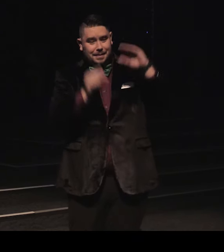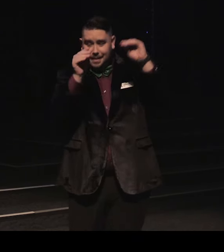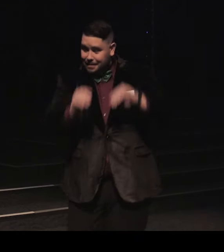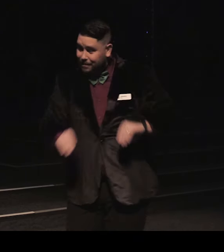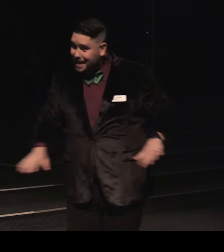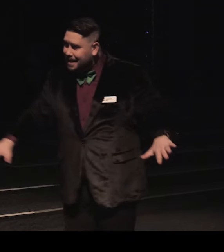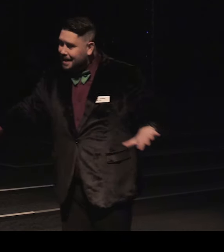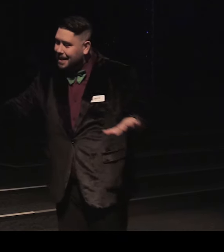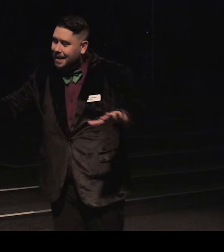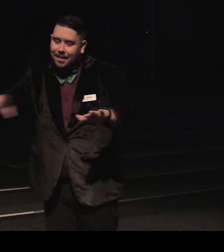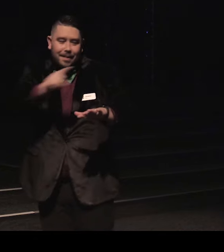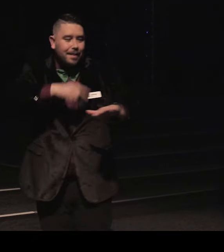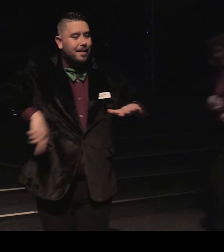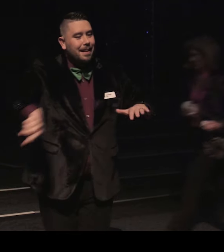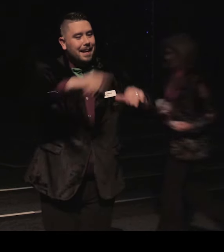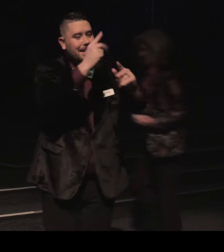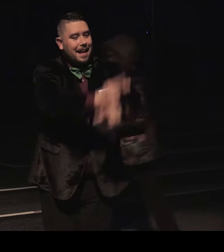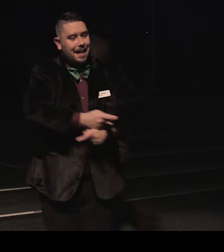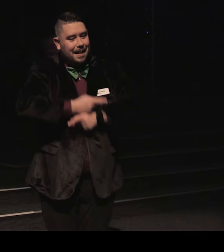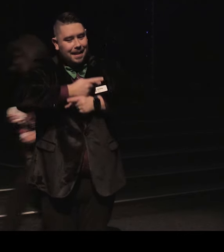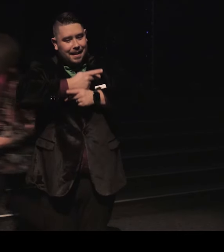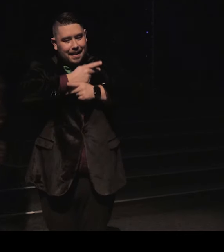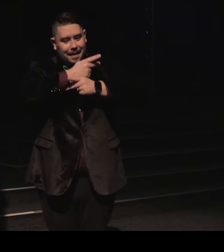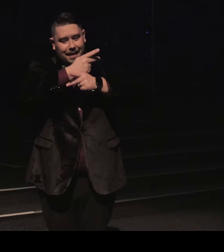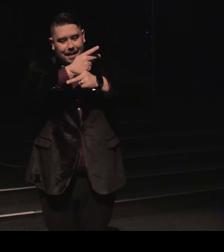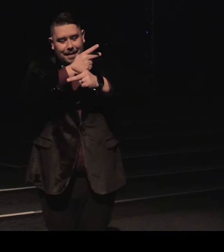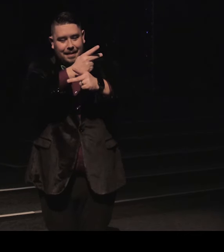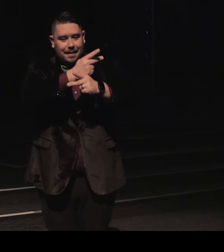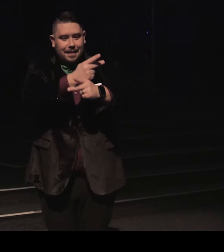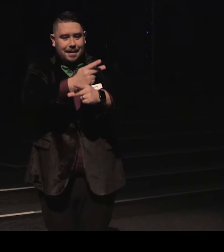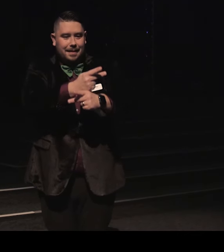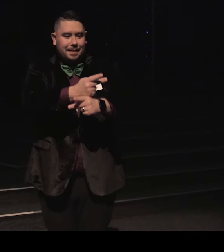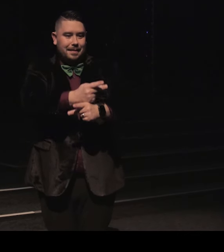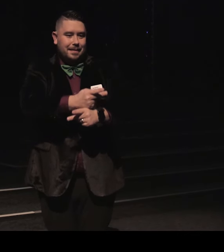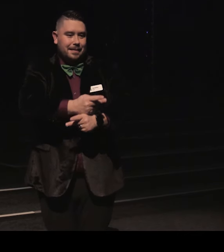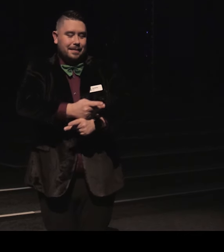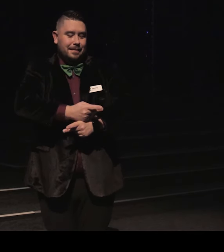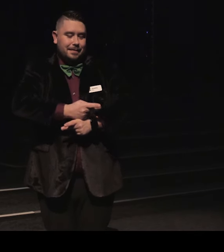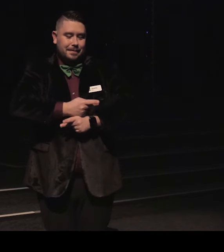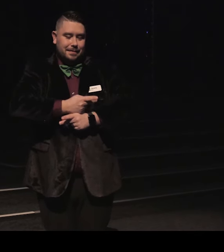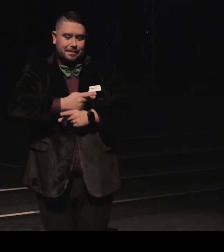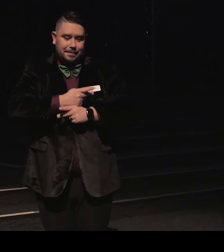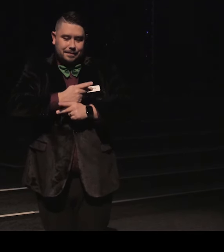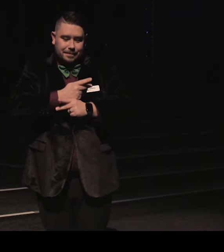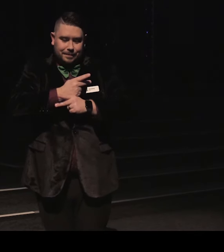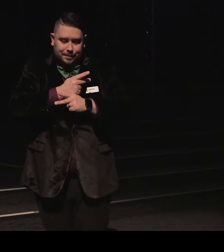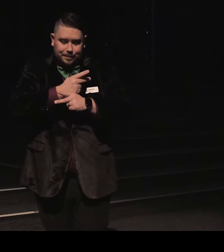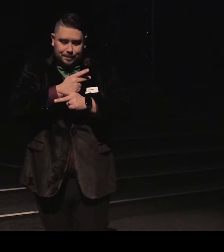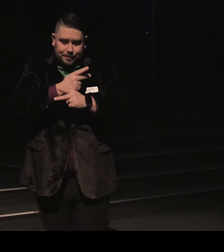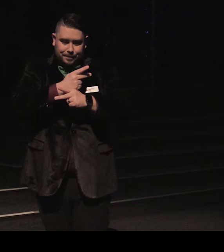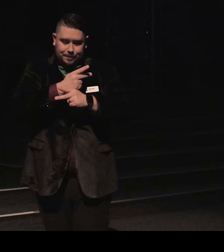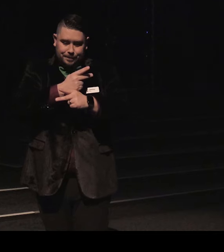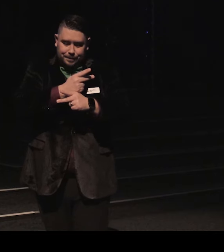poor shepherds in fields as they lay,